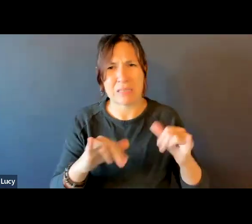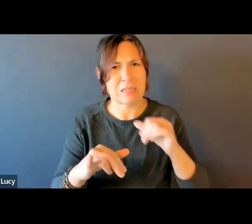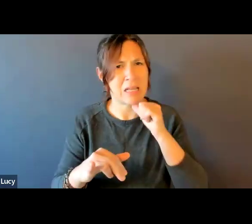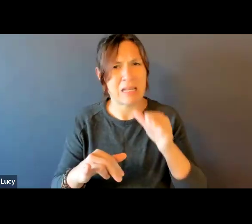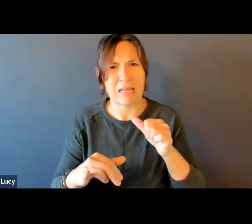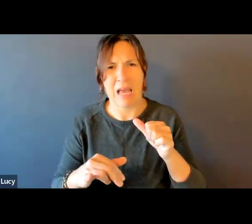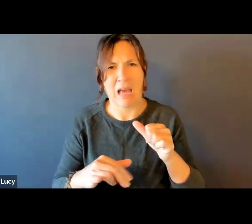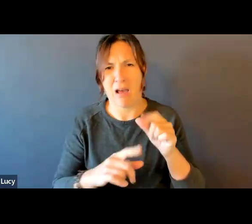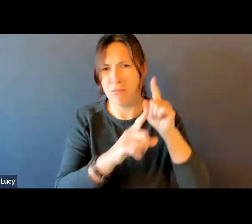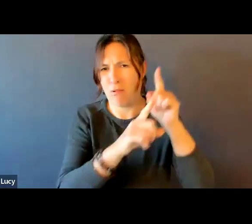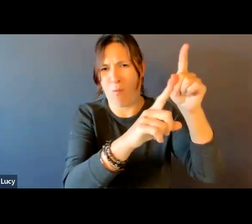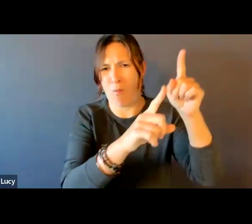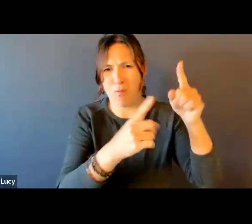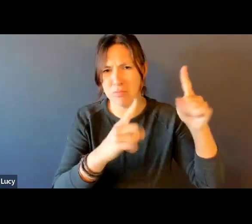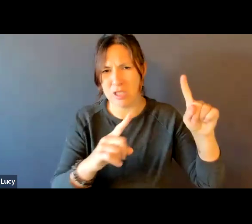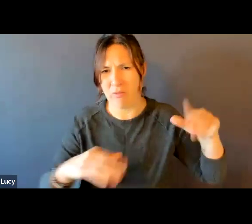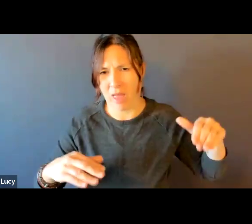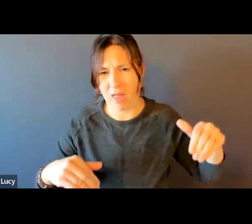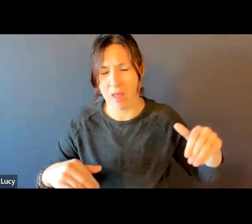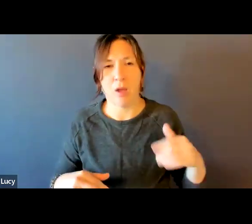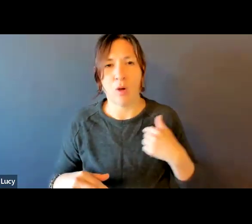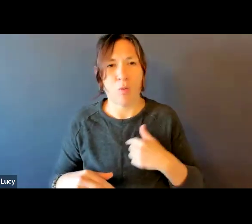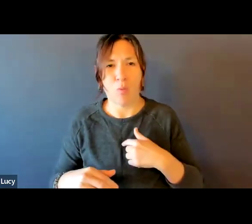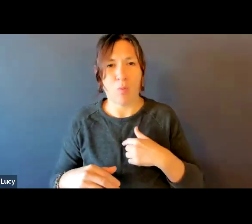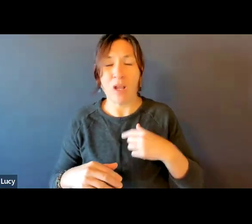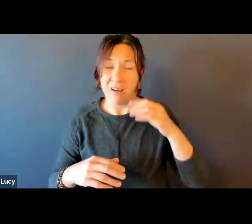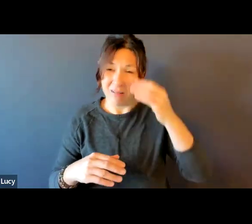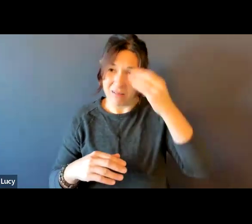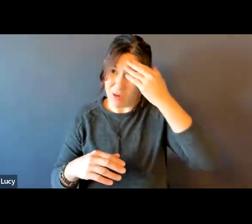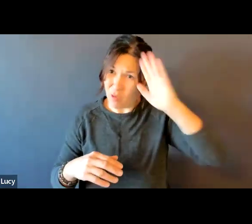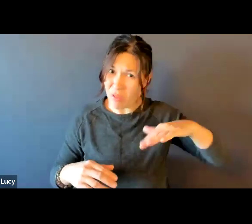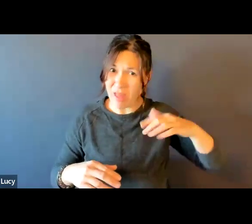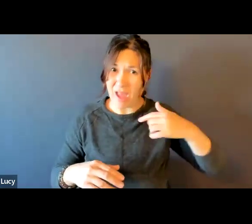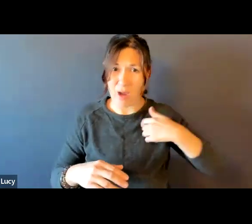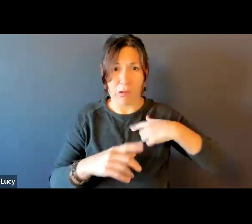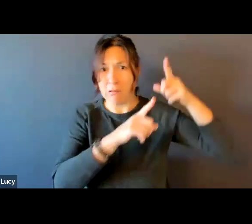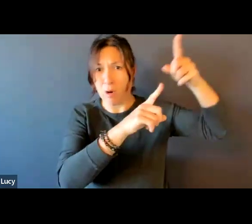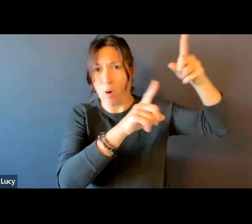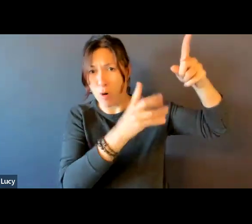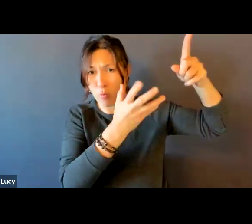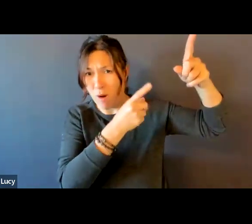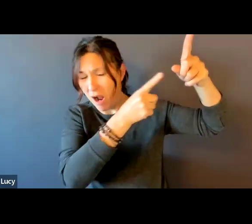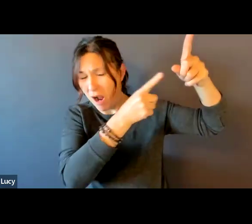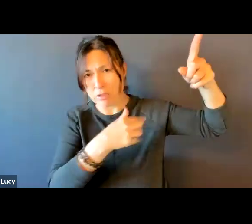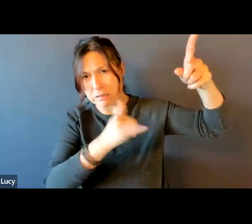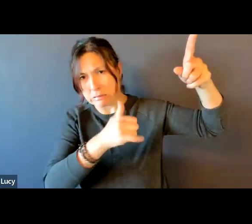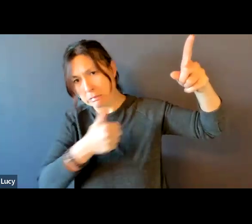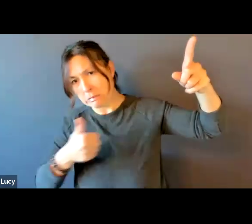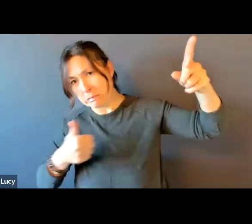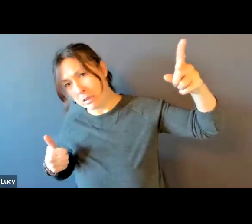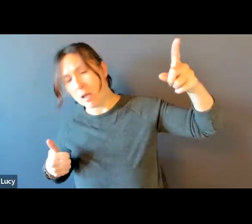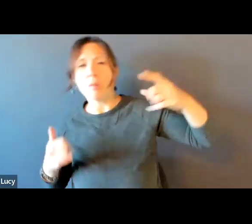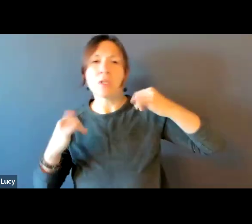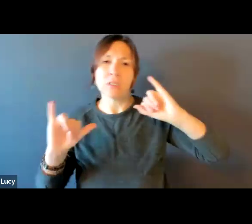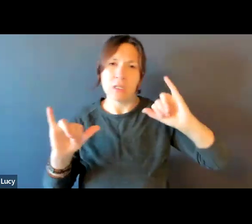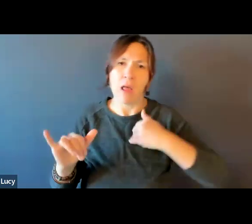be clear that the Ellis is far from where we want it to be, but we have seen some promising signs of growth. We